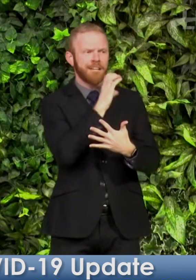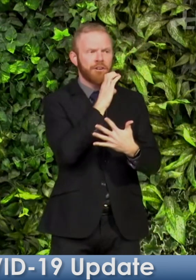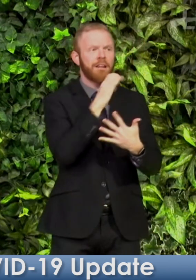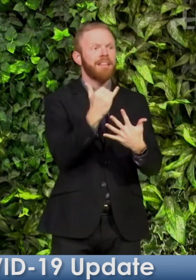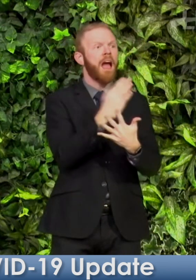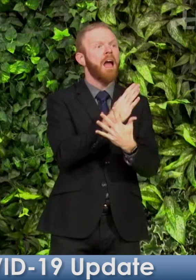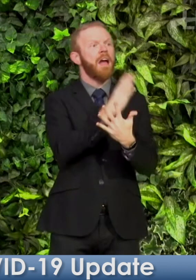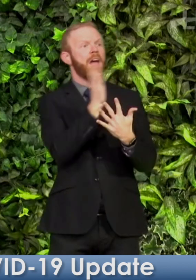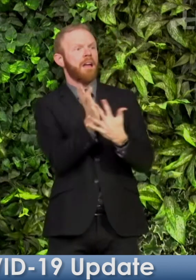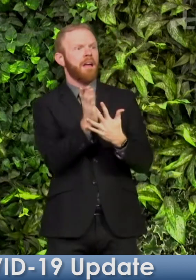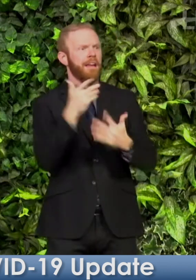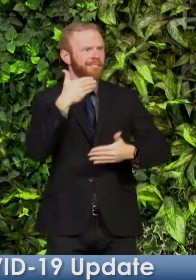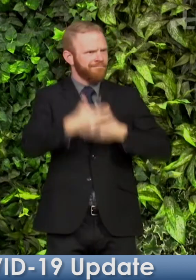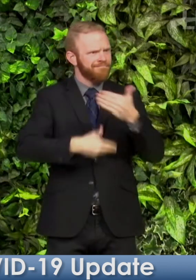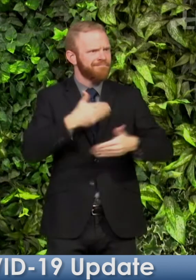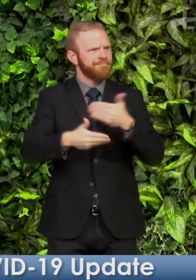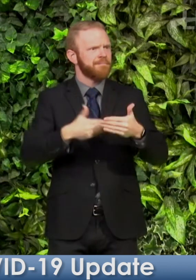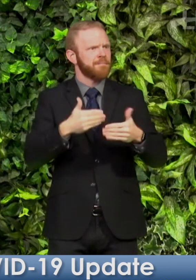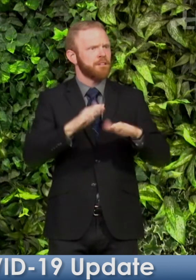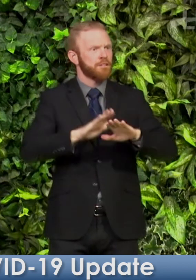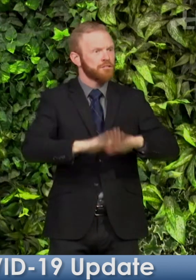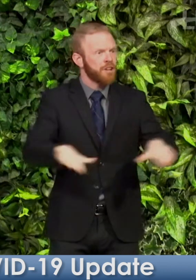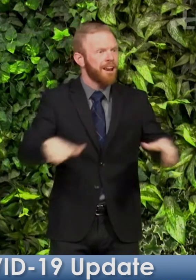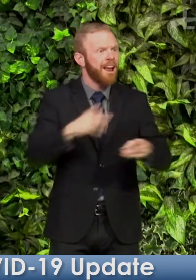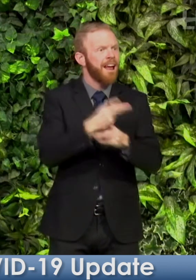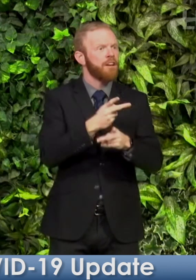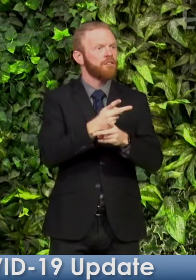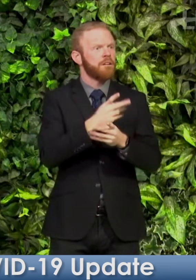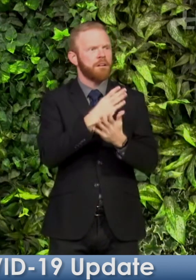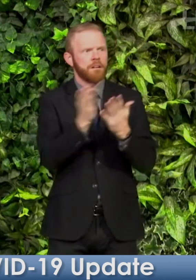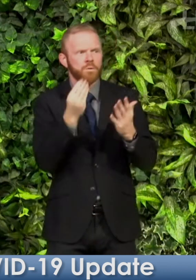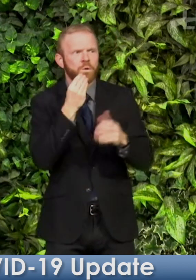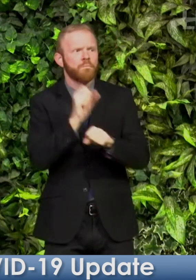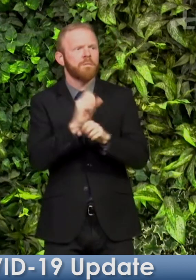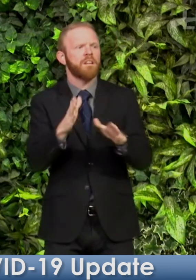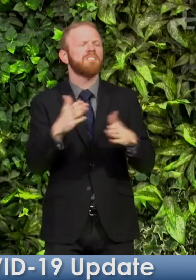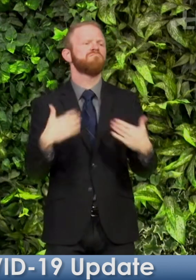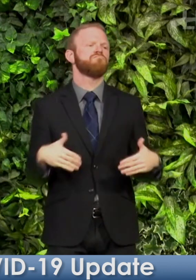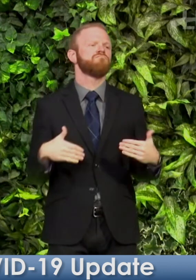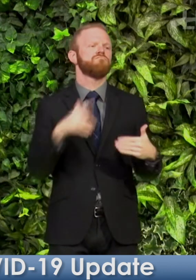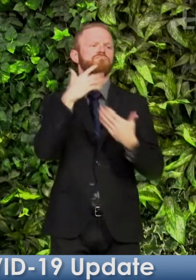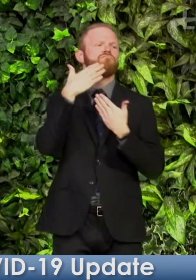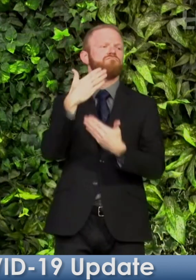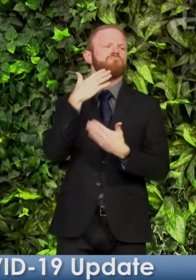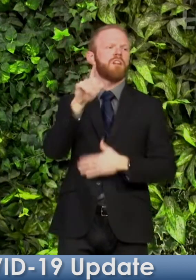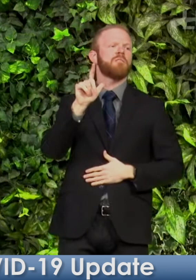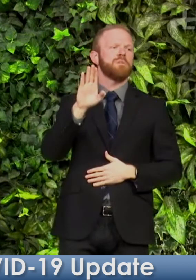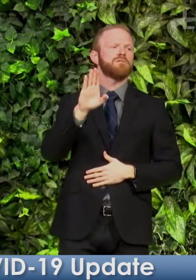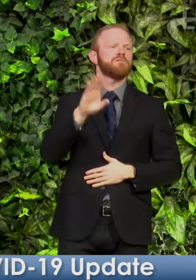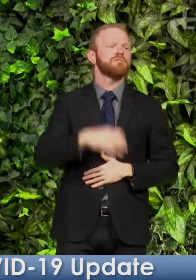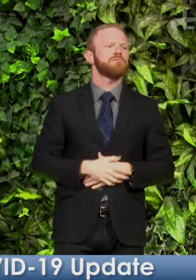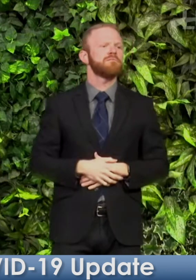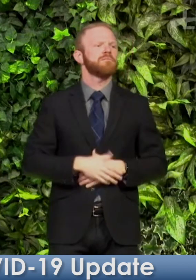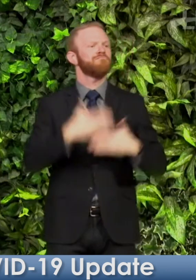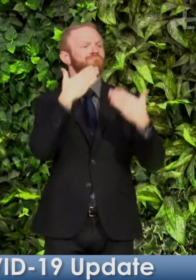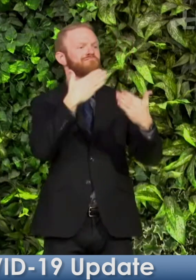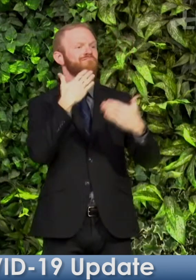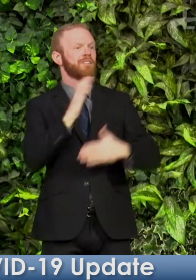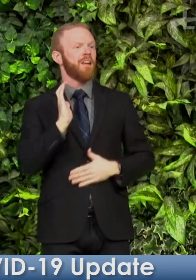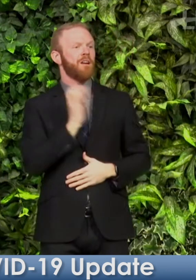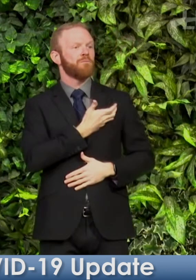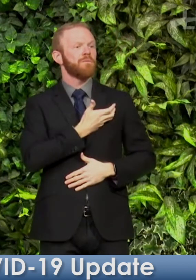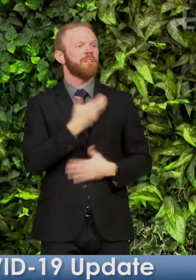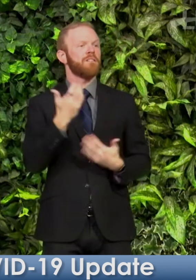vaccinating childcare workers, food industry workers, thank goodness our dock workers, and our